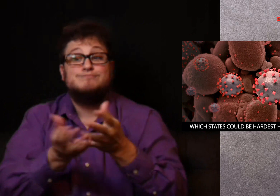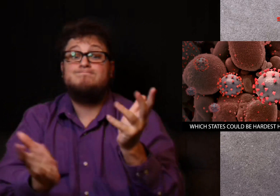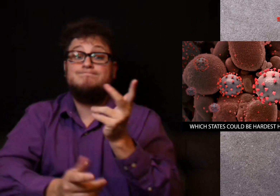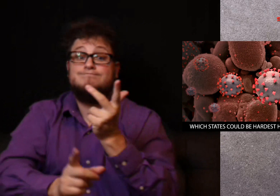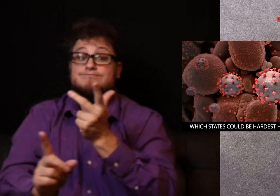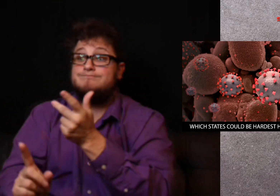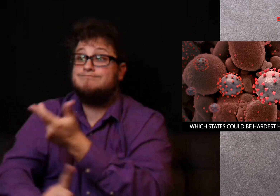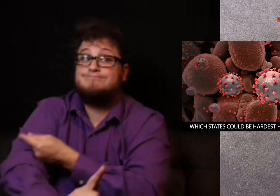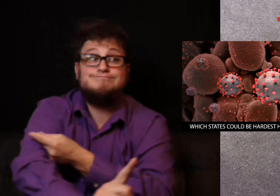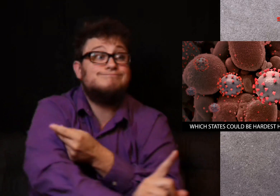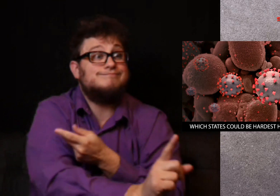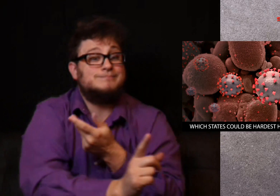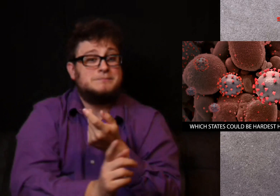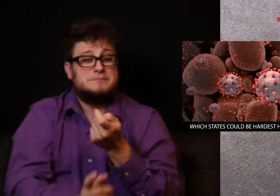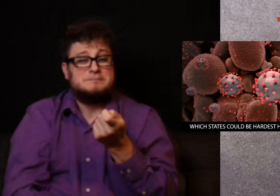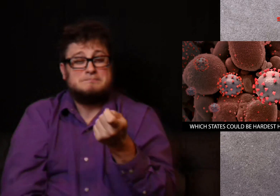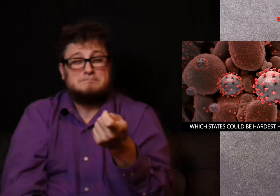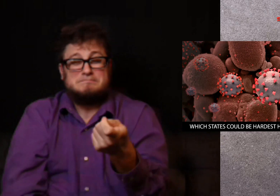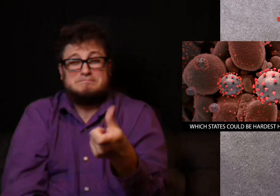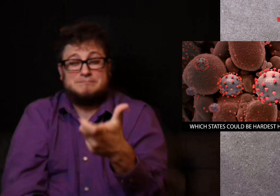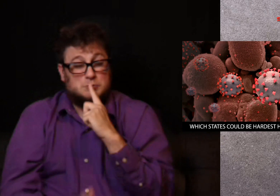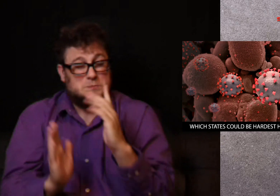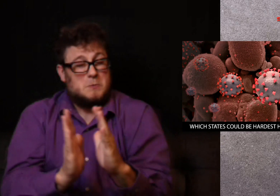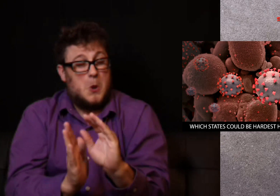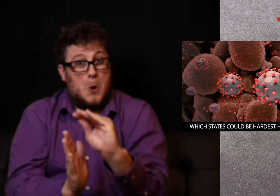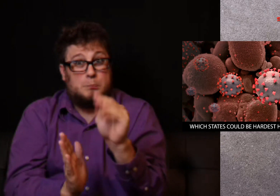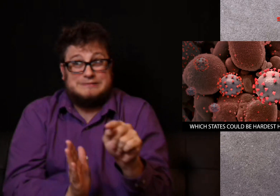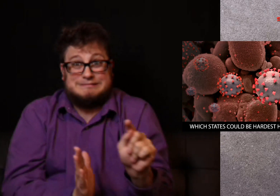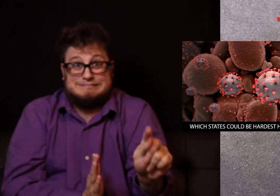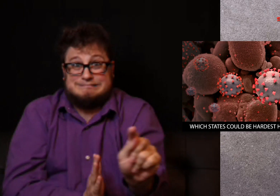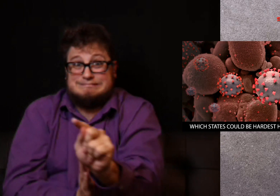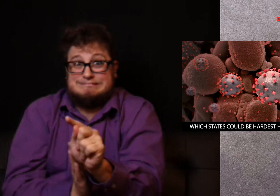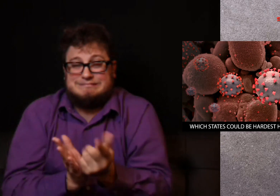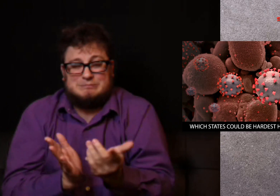states with the lowest vaccination rates.